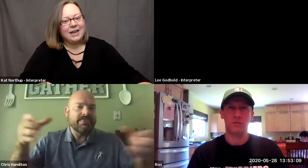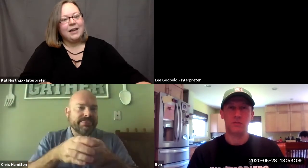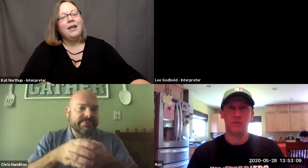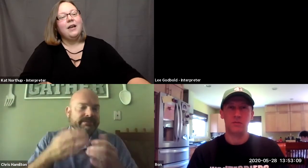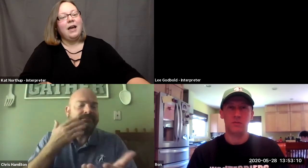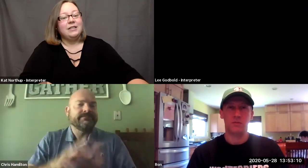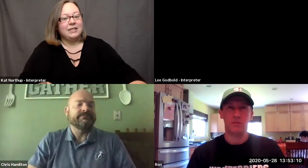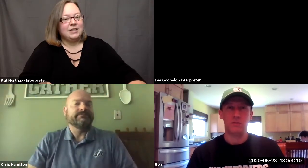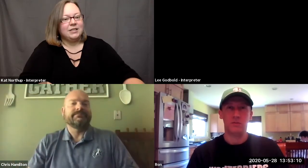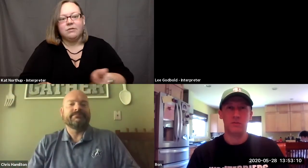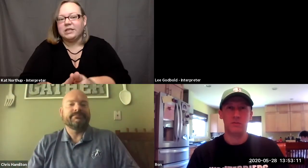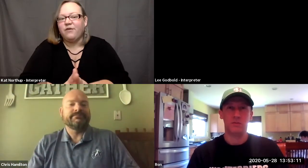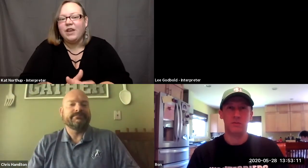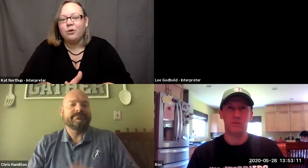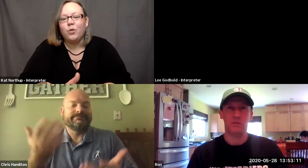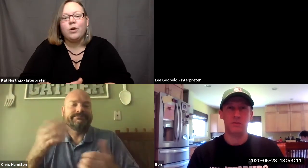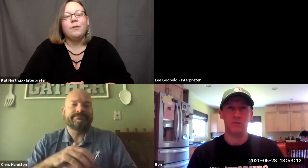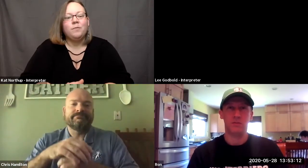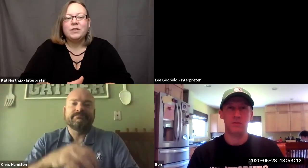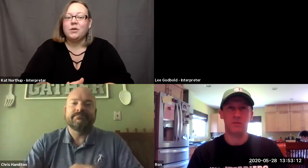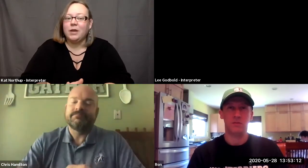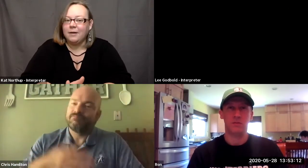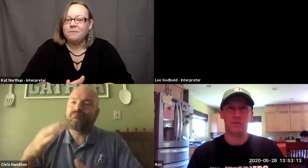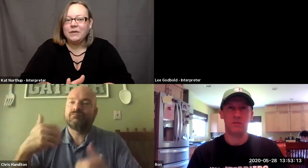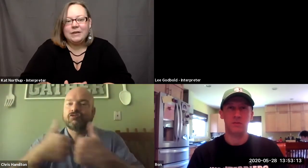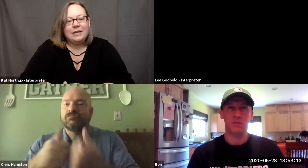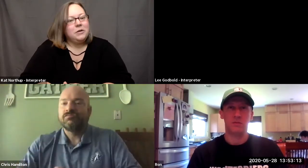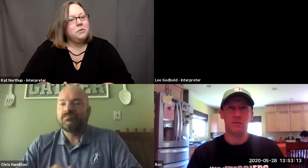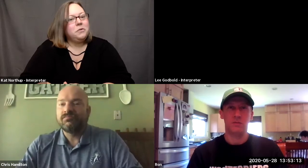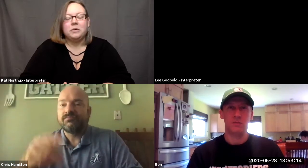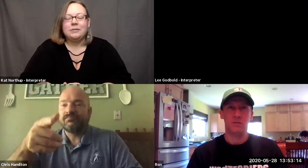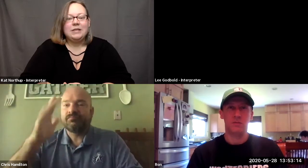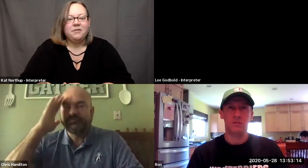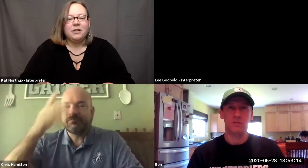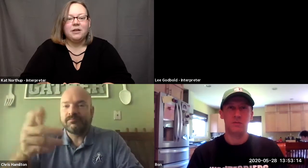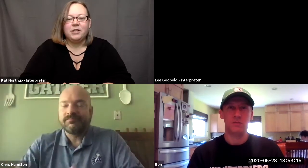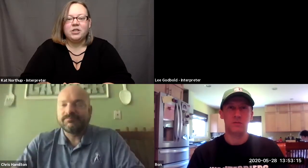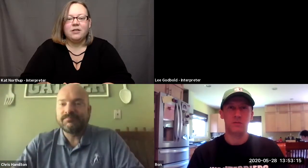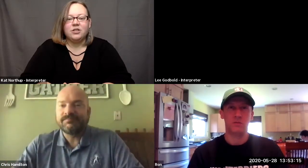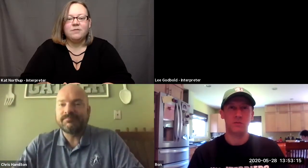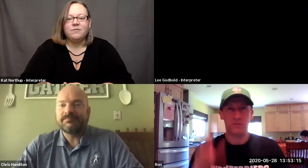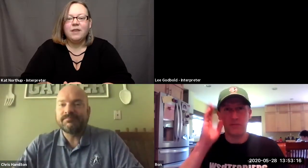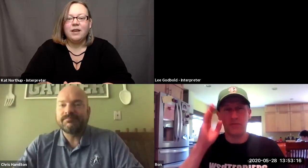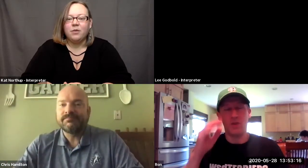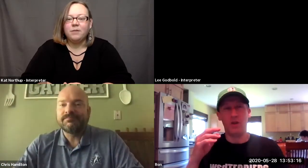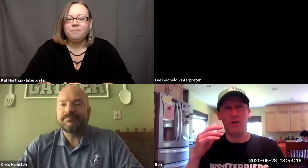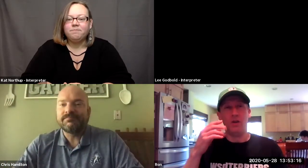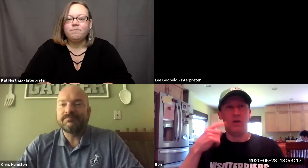staying at a distance of 6 feet or more. So yeah, definitely going to be a challenge. Hey, Ron?